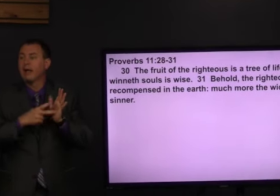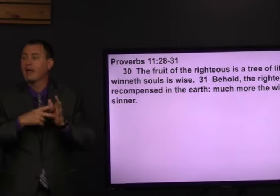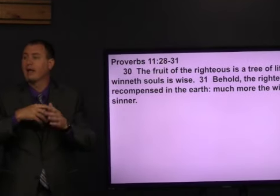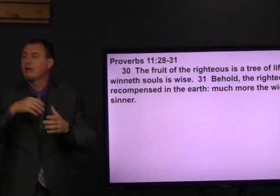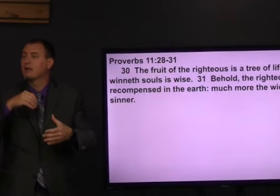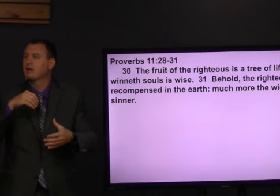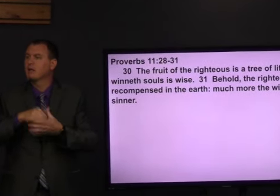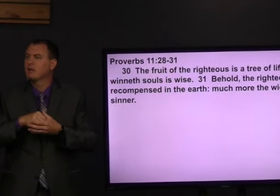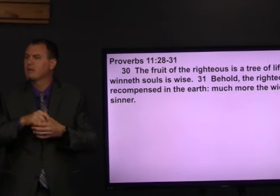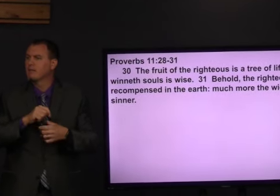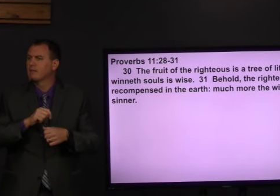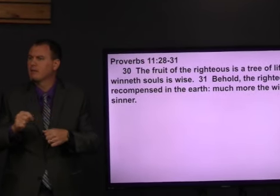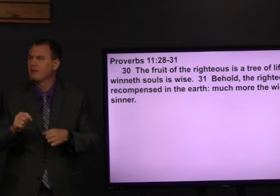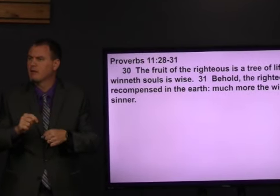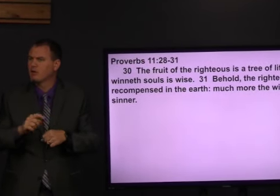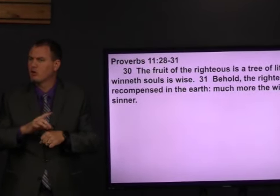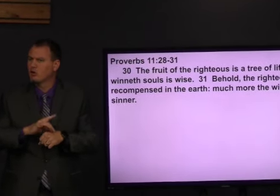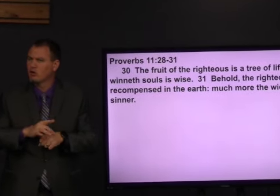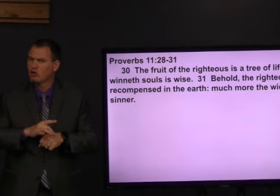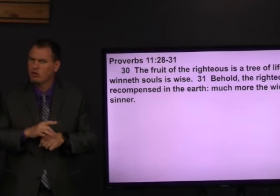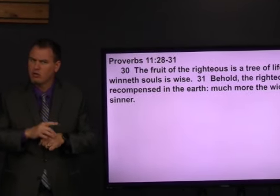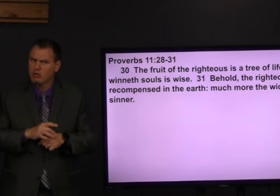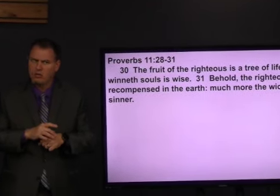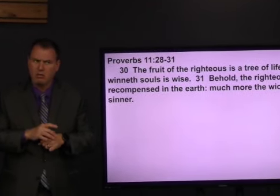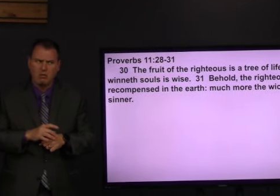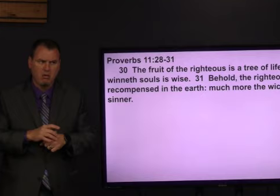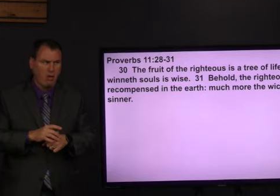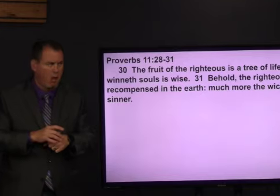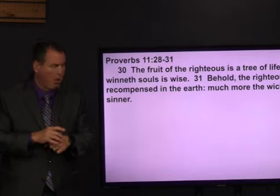So behold, the righteous shall be recompensed in the earth.